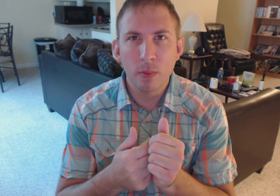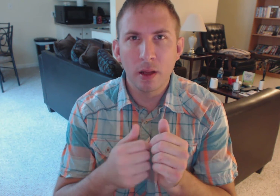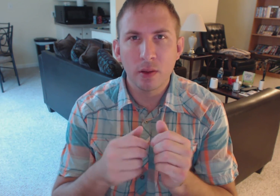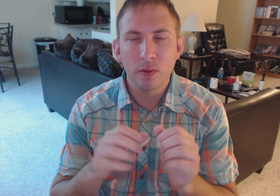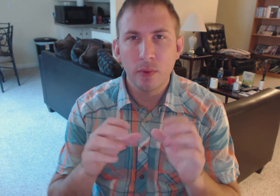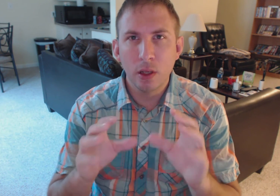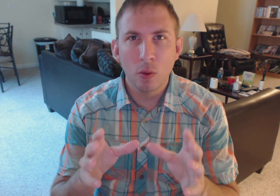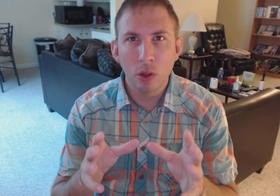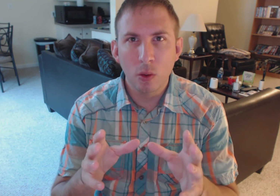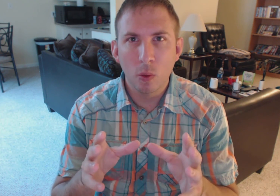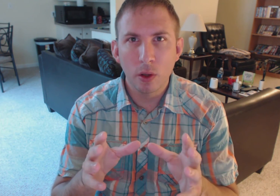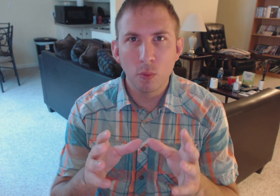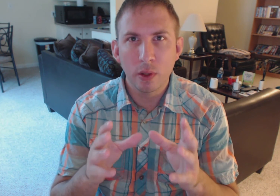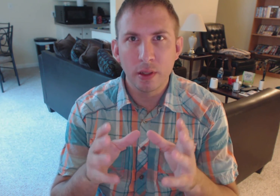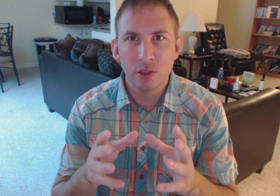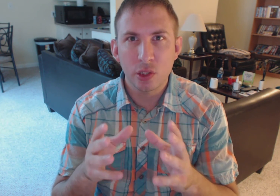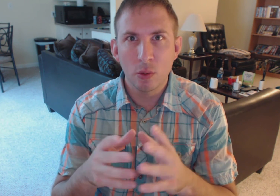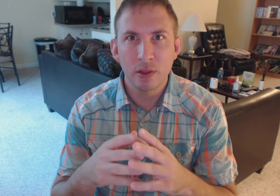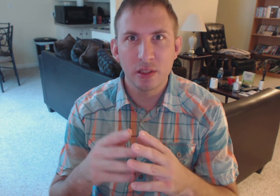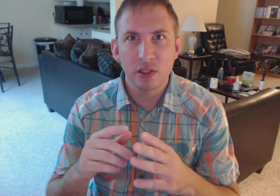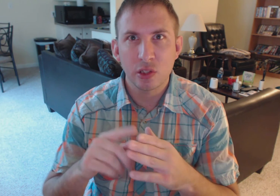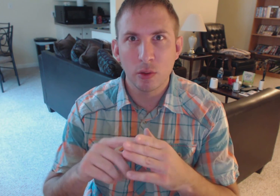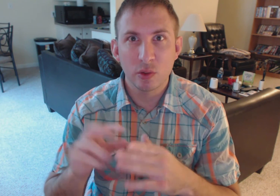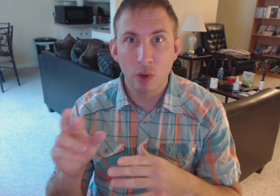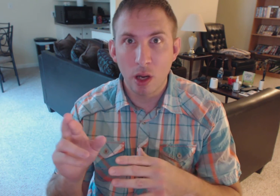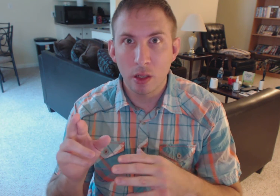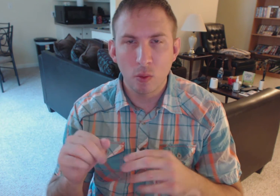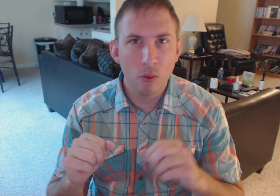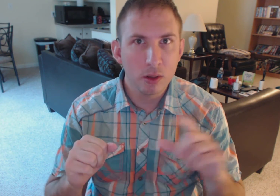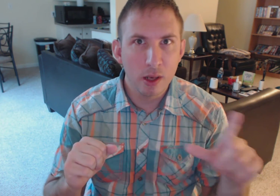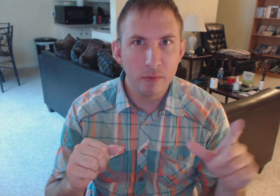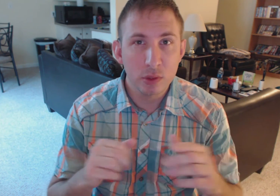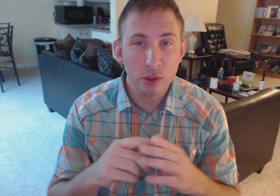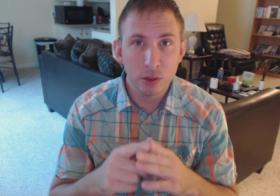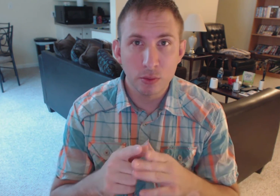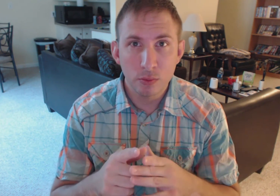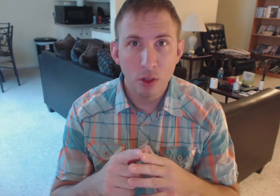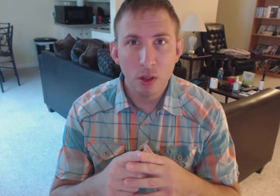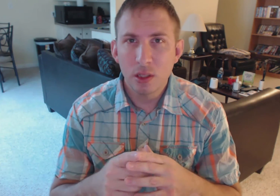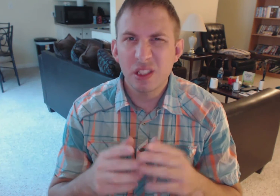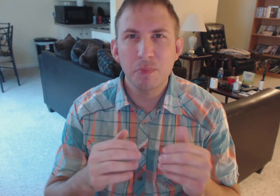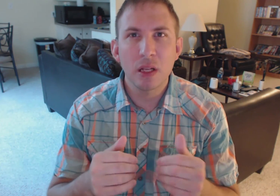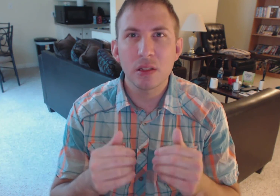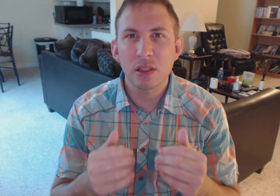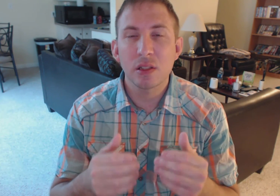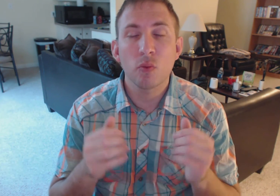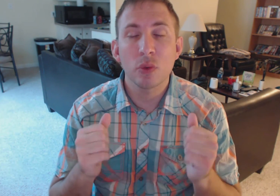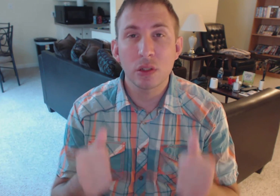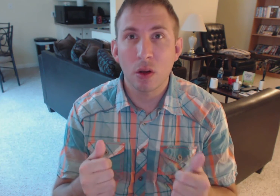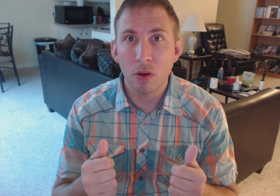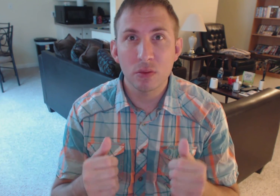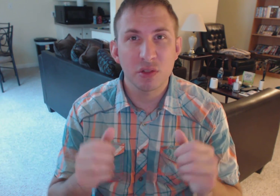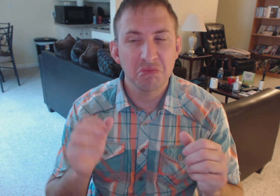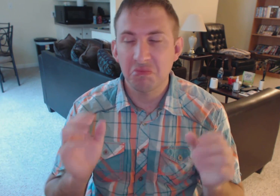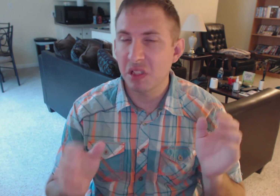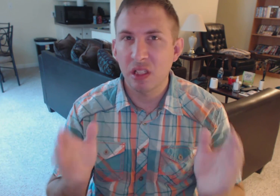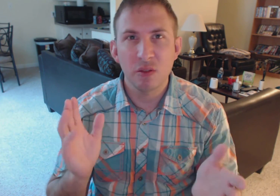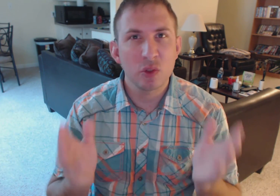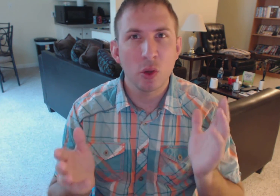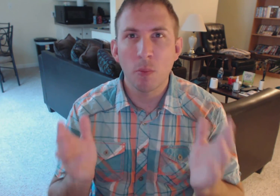my video recording when it's showing right or left to you. Best results don't